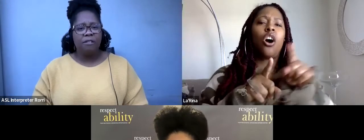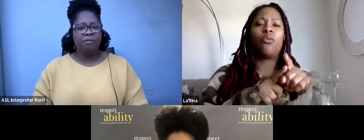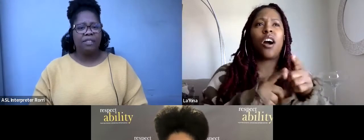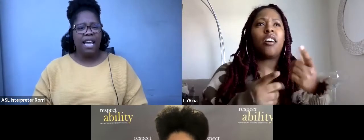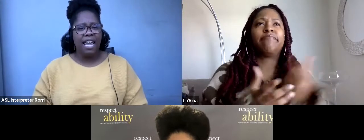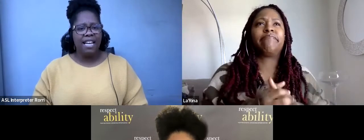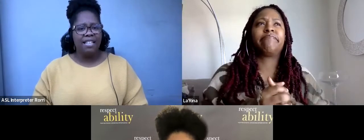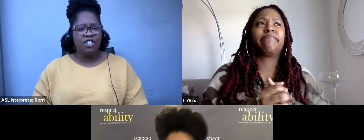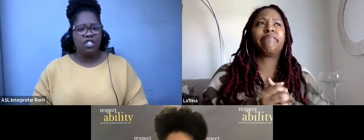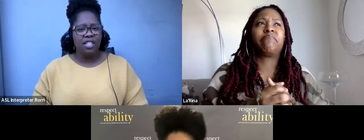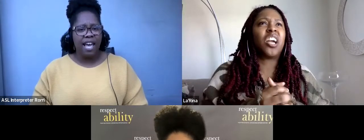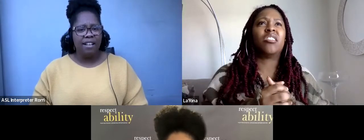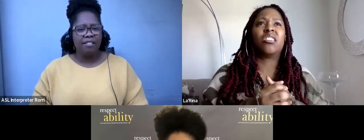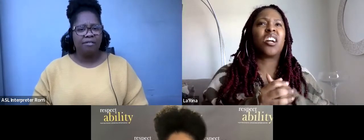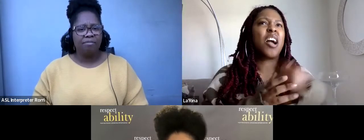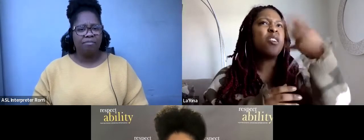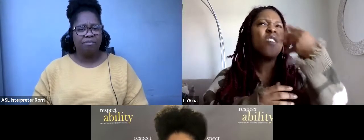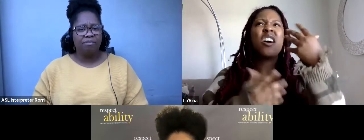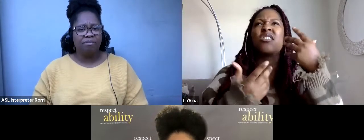software. And in addition to that,